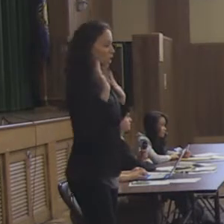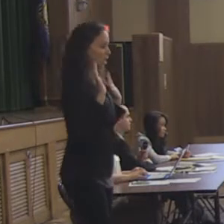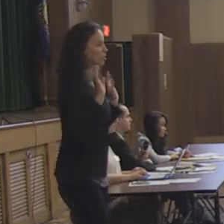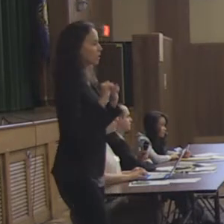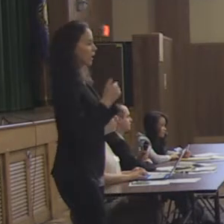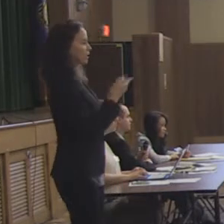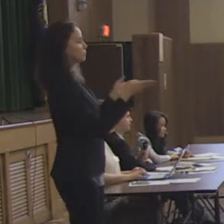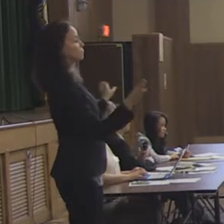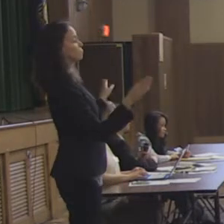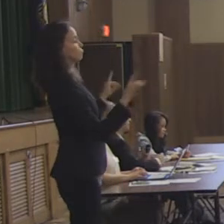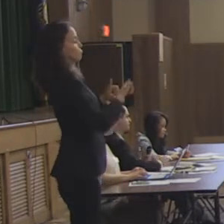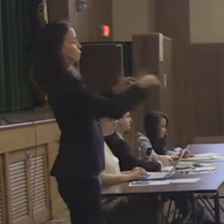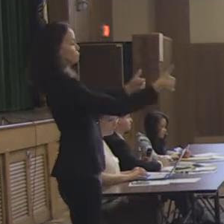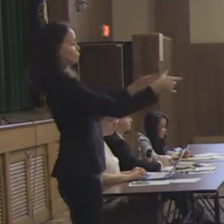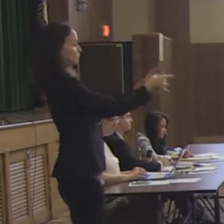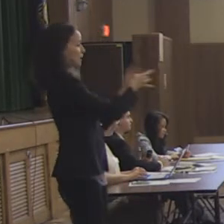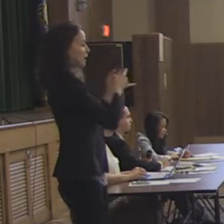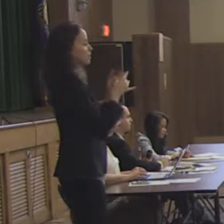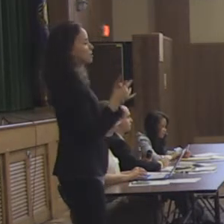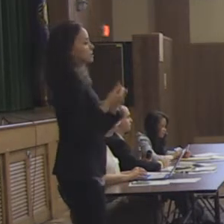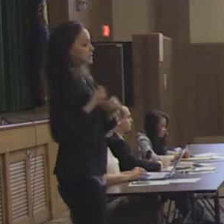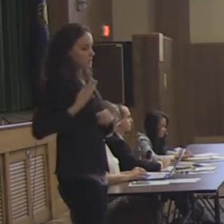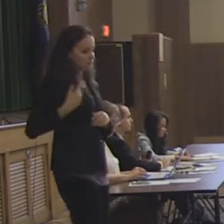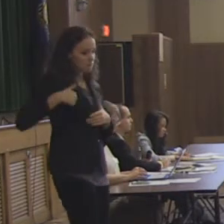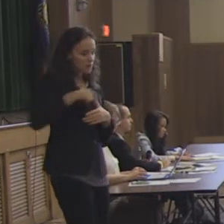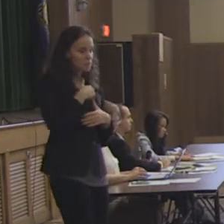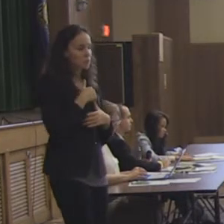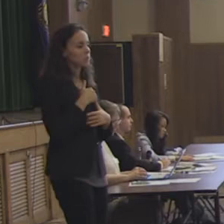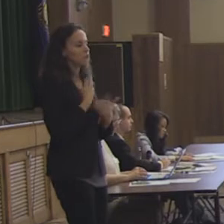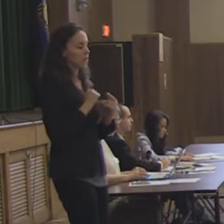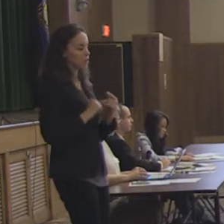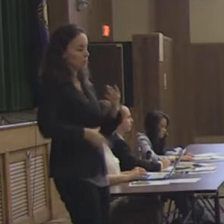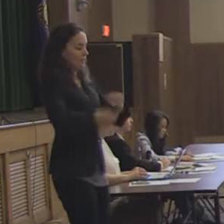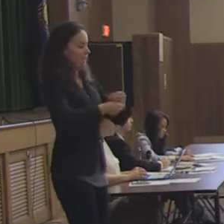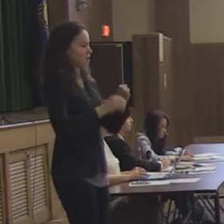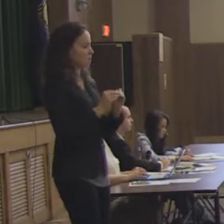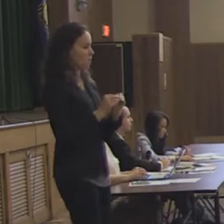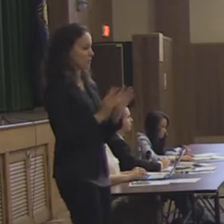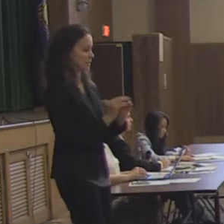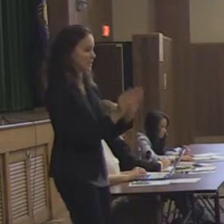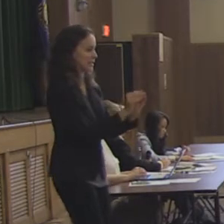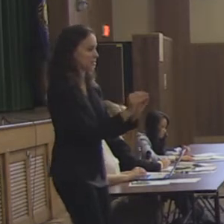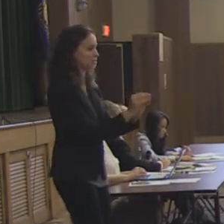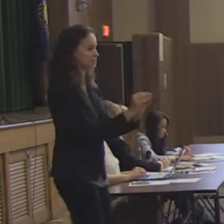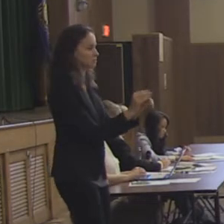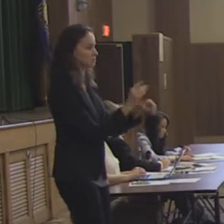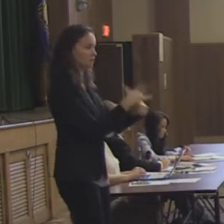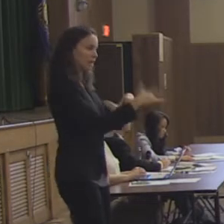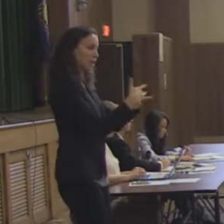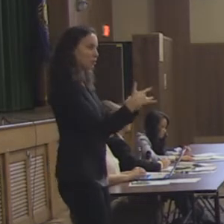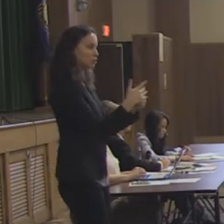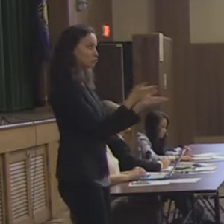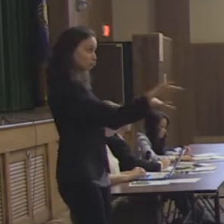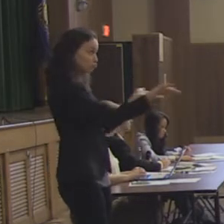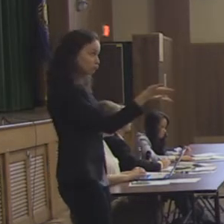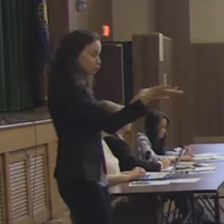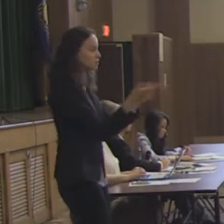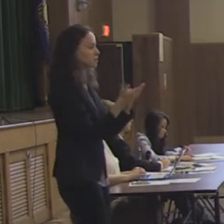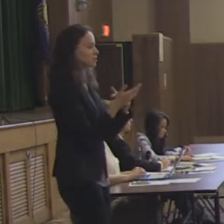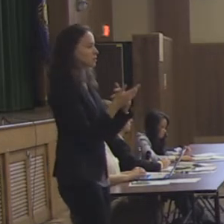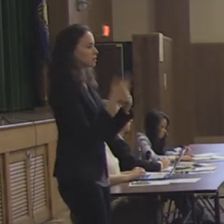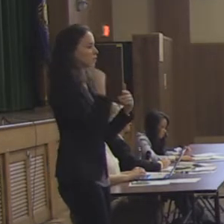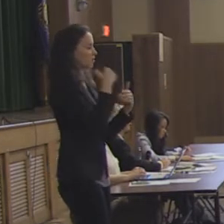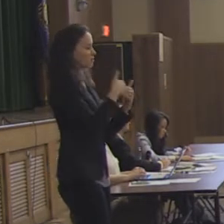really worked hard, a number of us, to have additional public comment meetings added to the current meeting schedule for